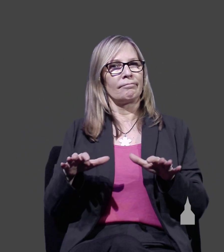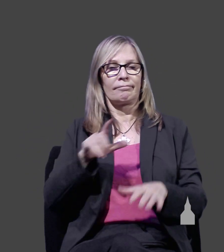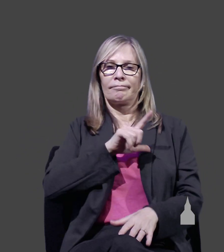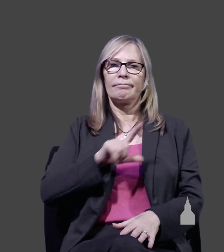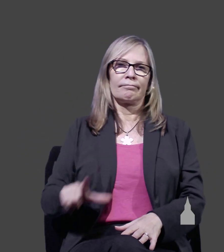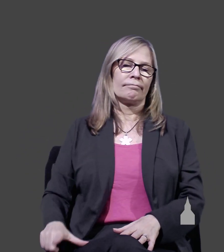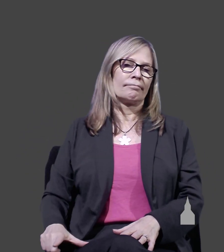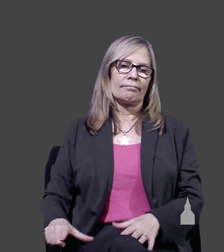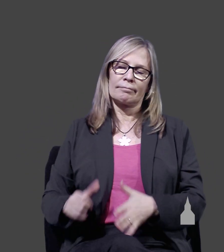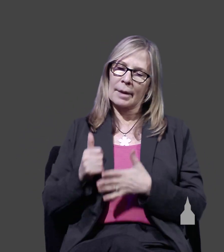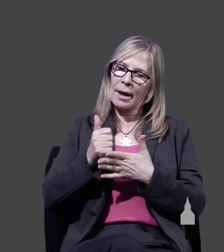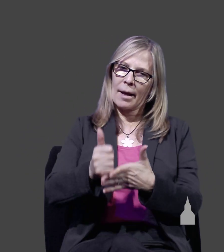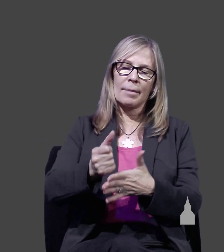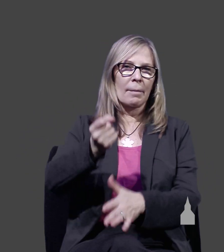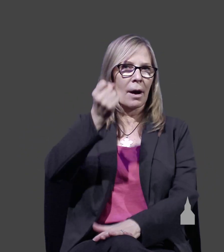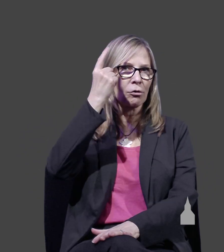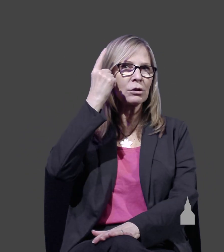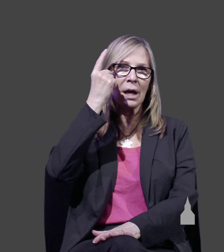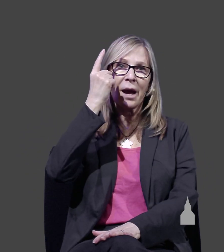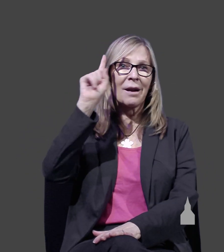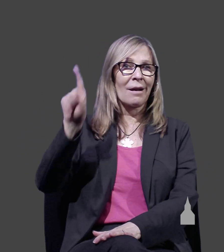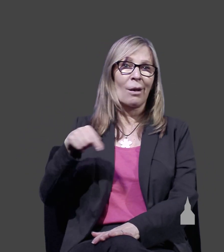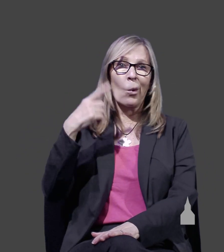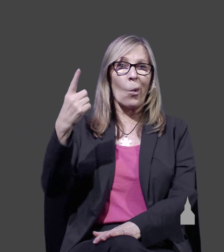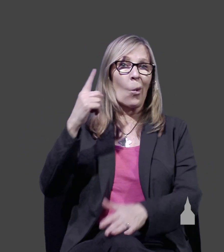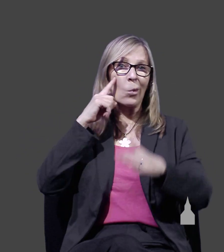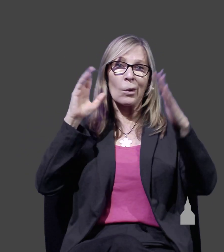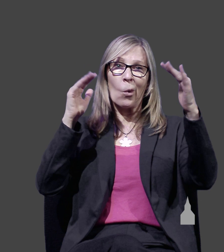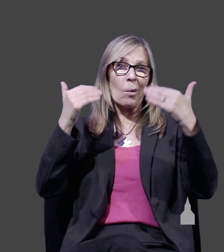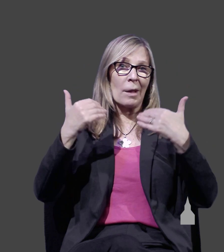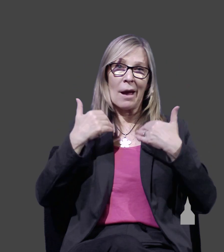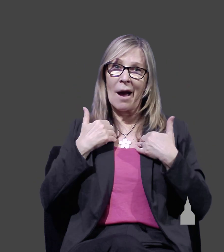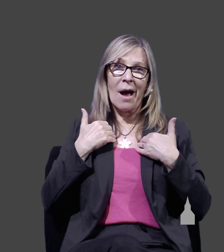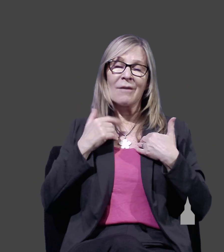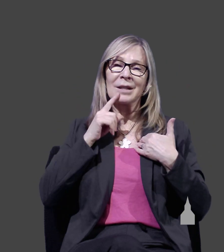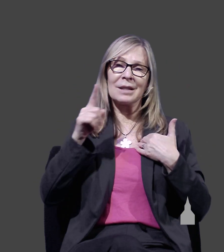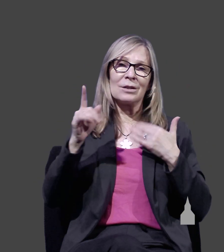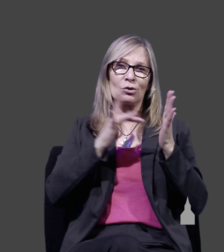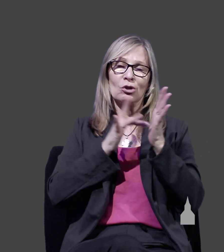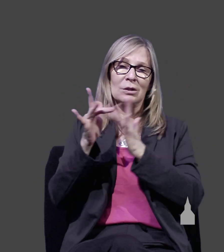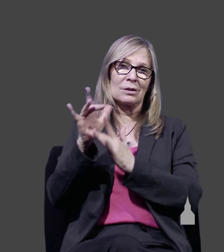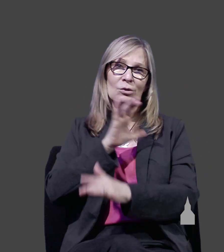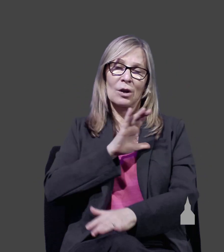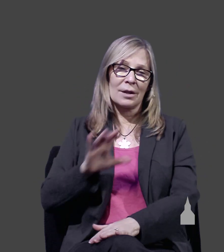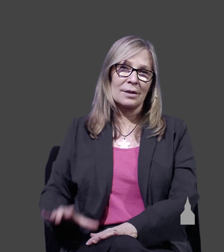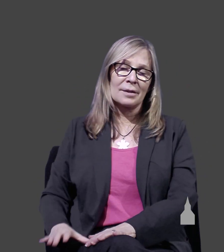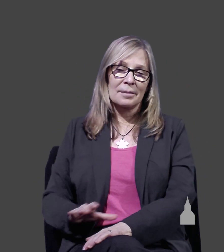Lord, I help them to understand that the only hope they have before a holy God is Jesus Christ.